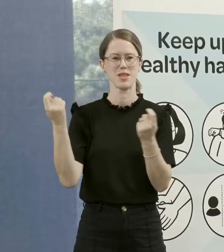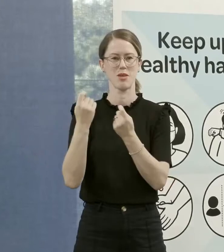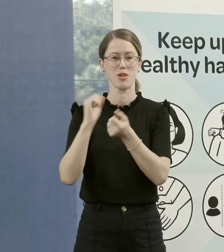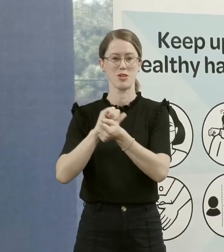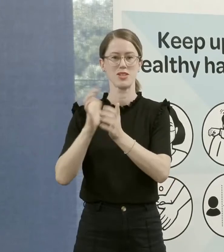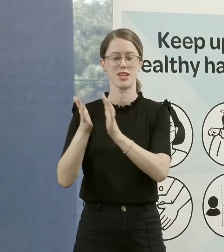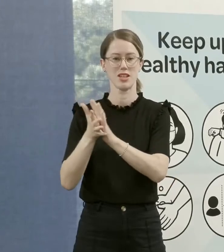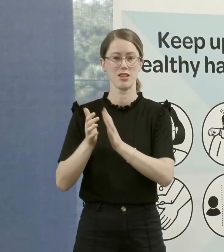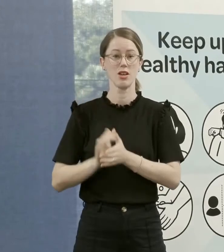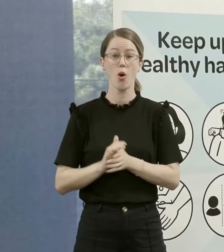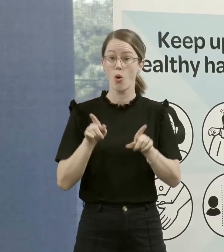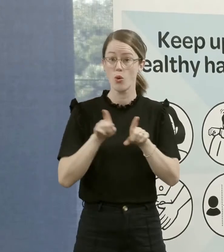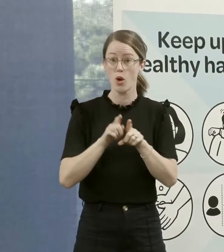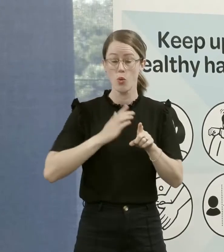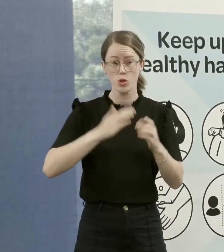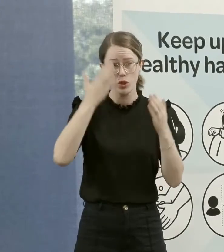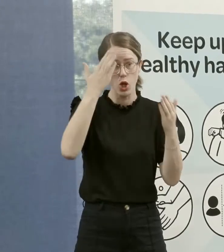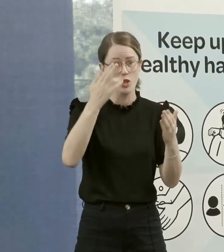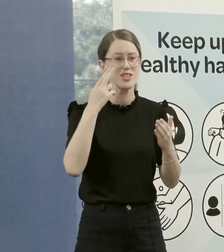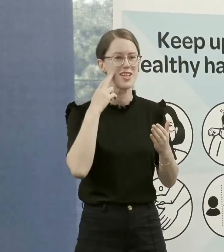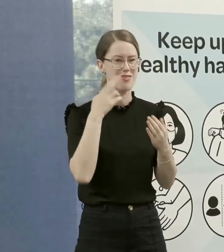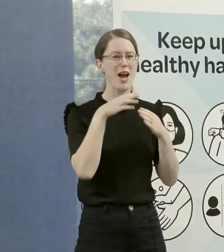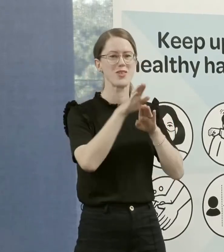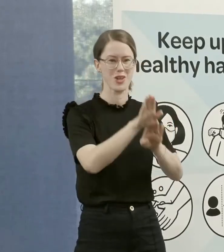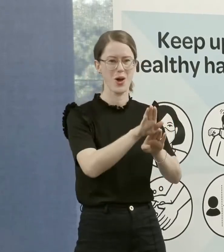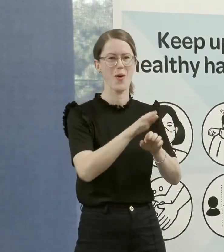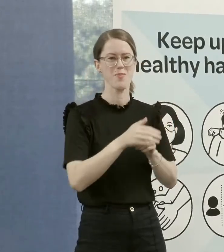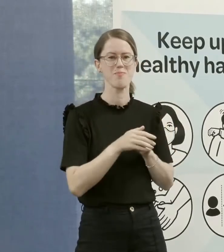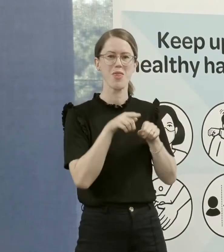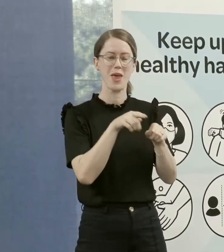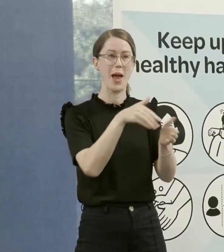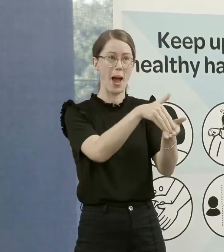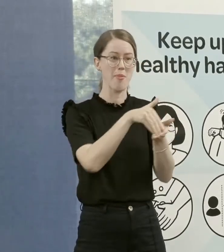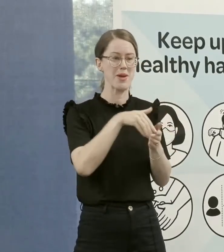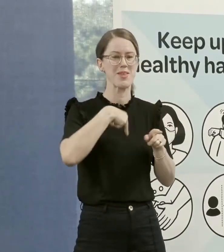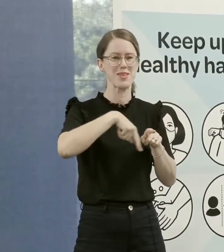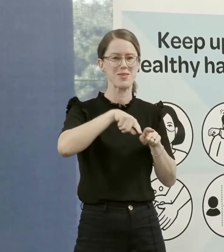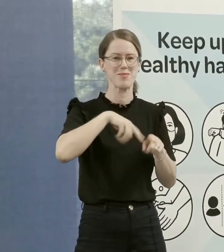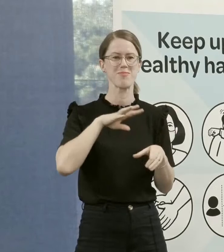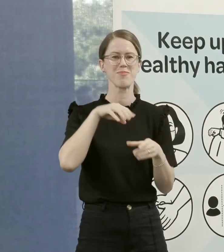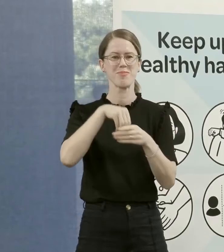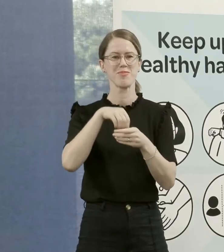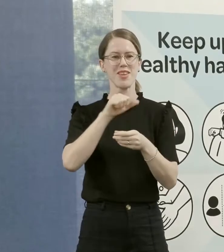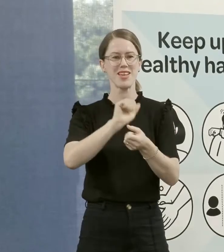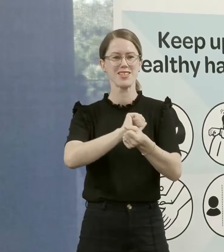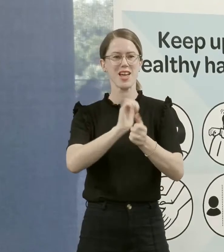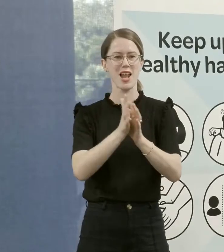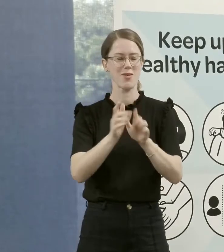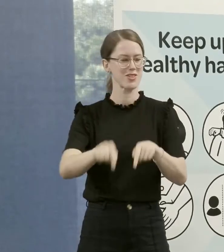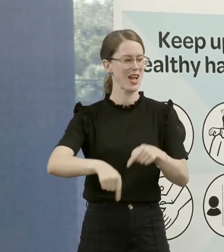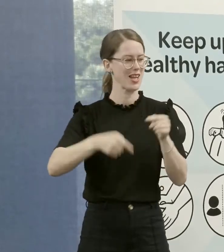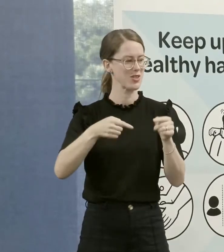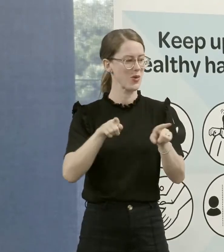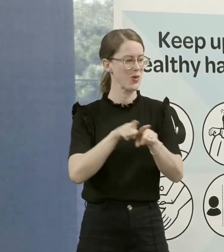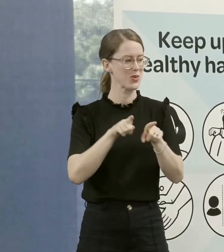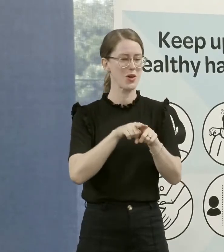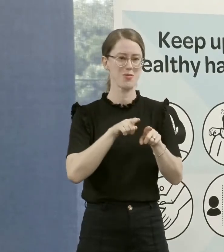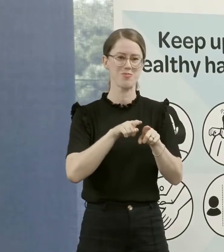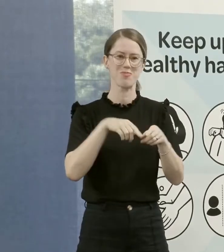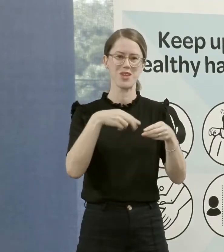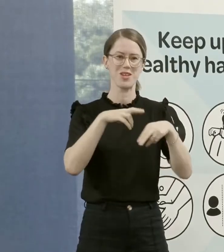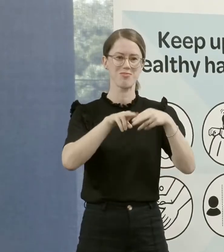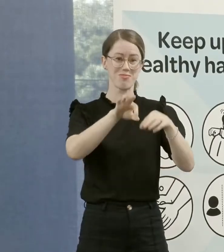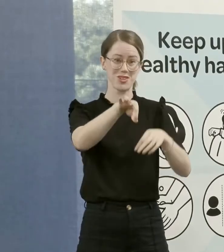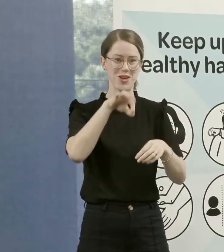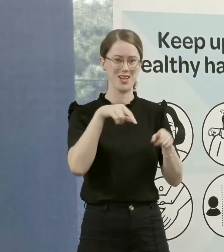language. And I want to acknowledge Deaf Aotearoa, who have helped me this week participate in the Sign Language Challenge, and also who kindly